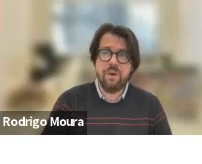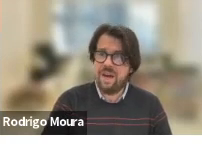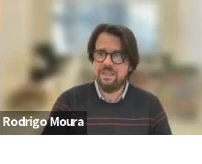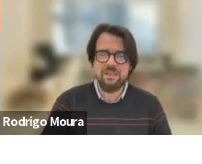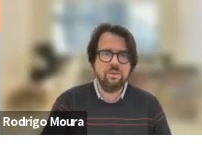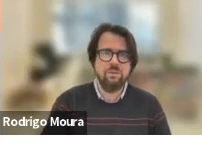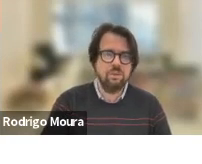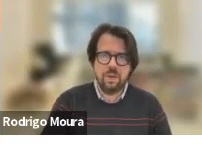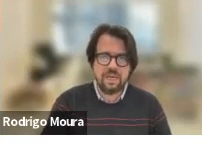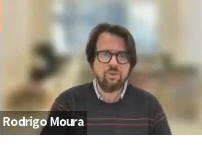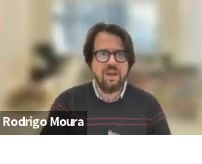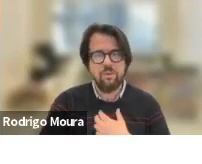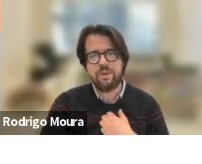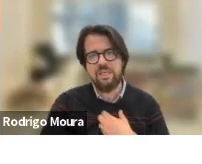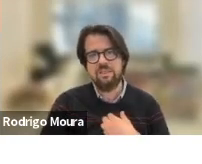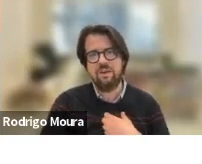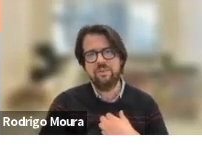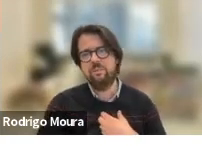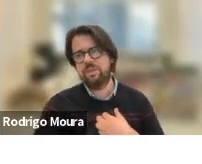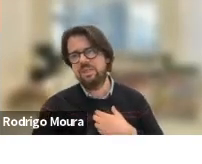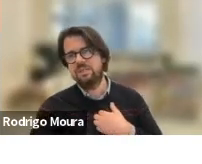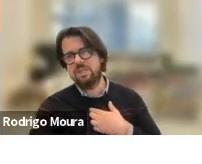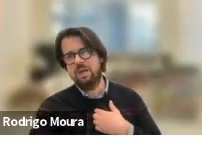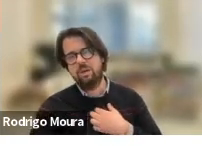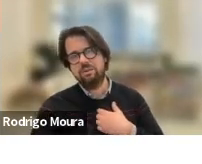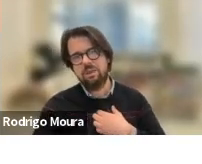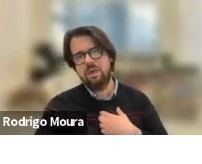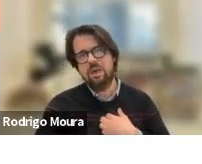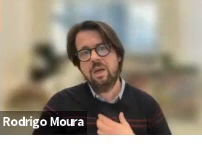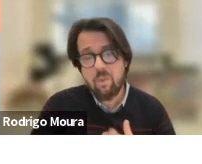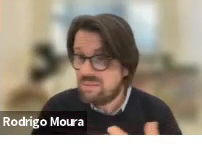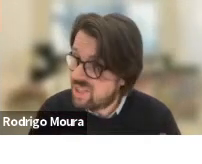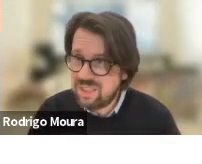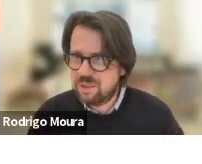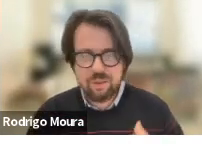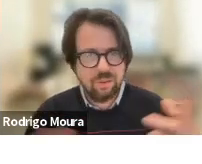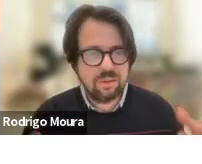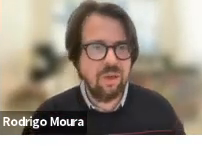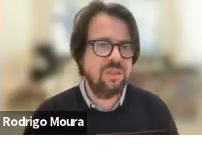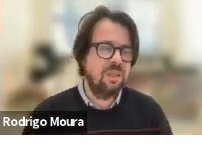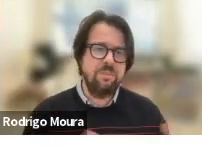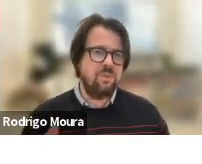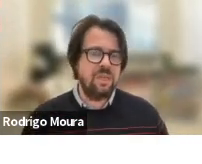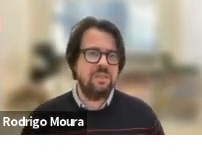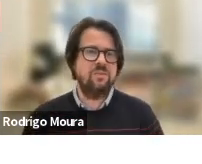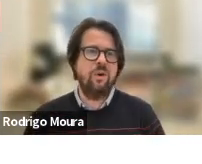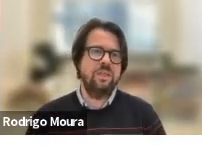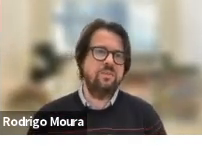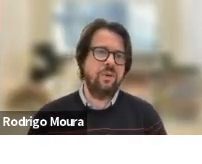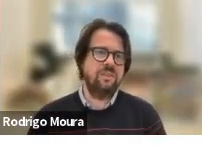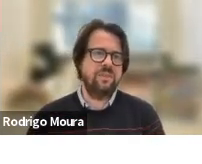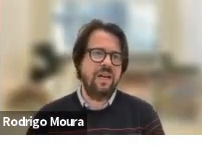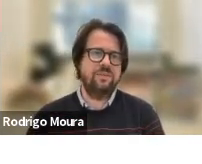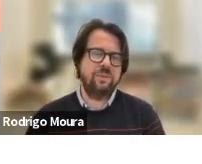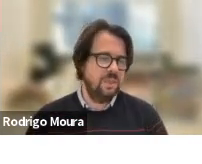a prize to, like a travel prize of the Brazilian salons, where Janira showed constantly between 1940